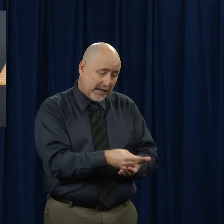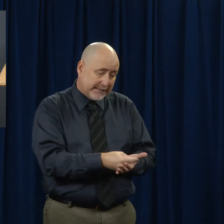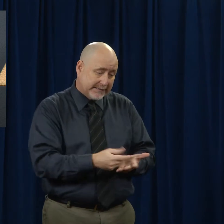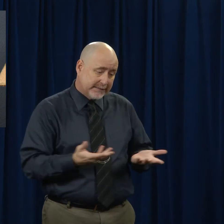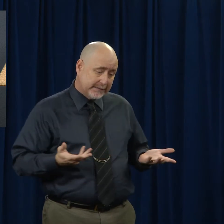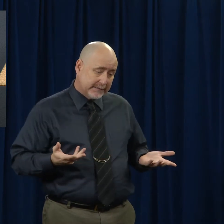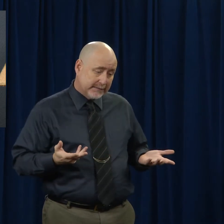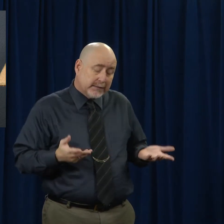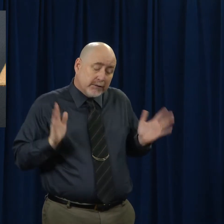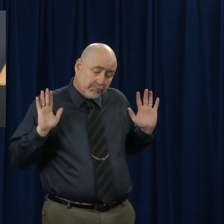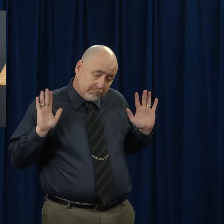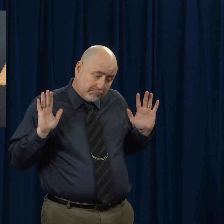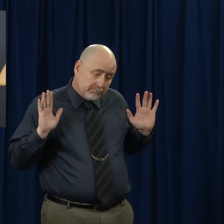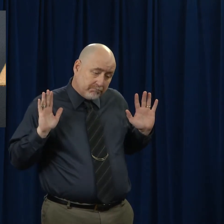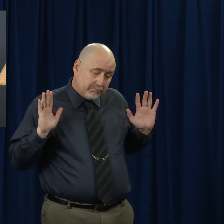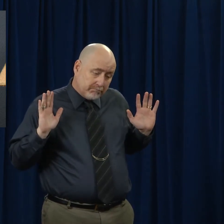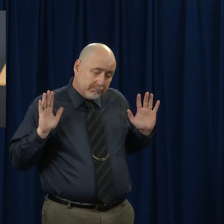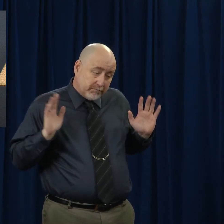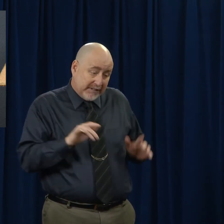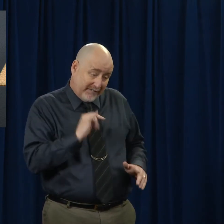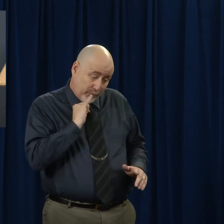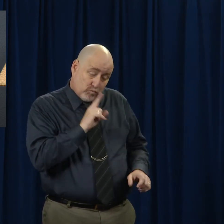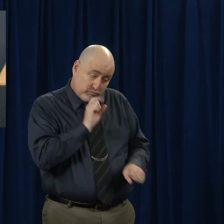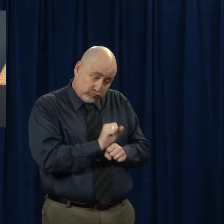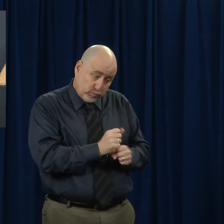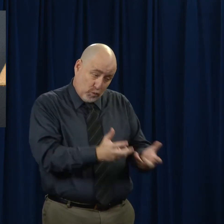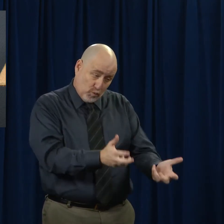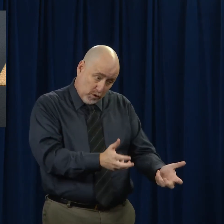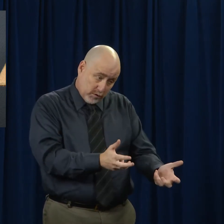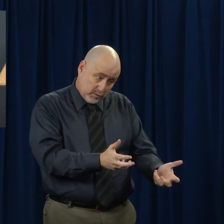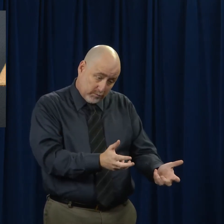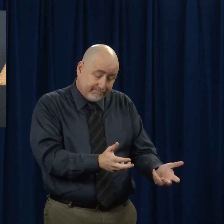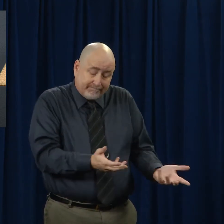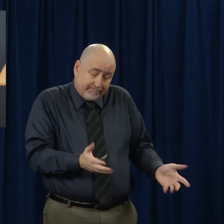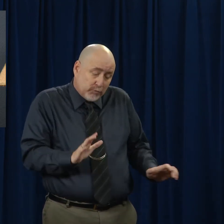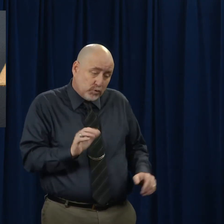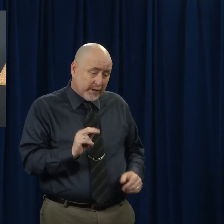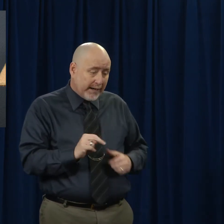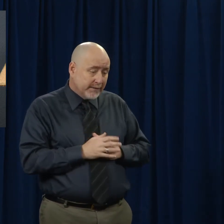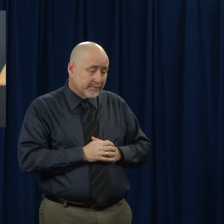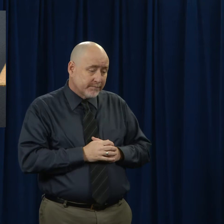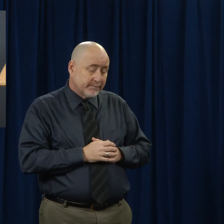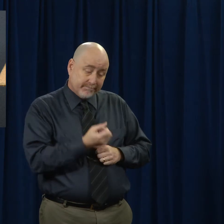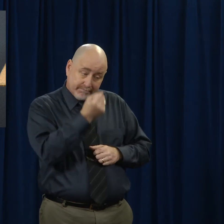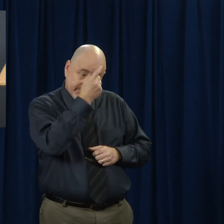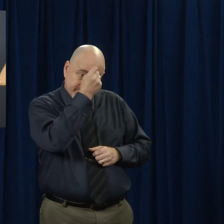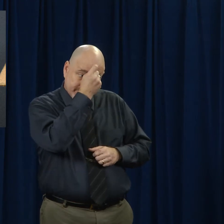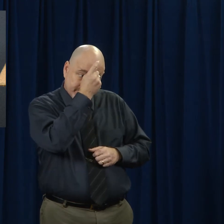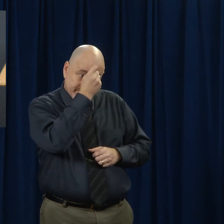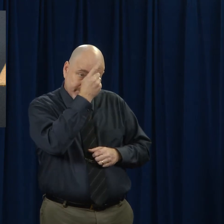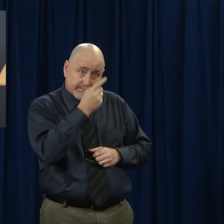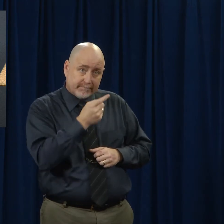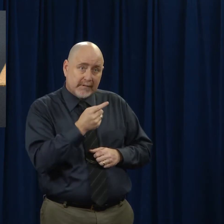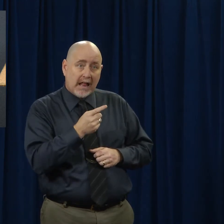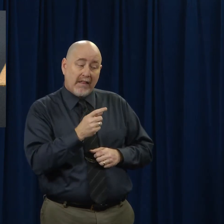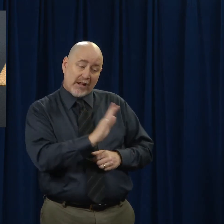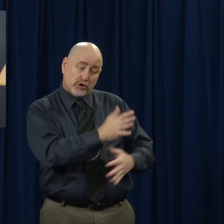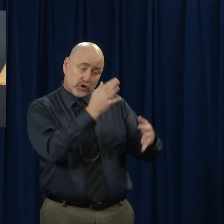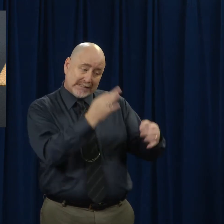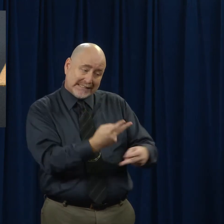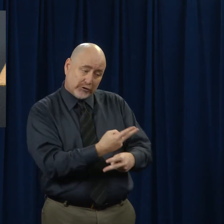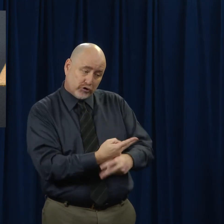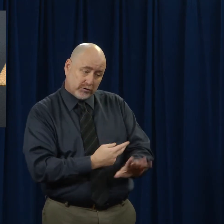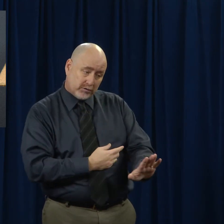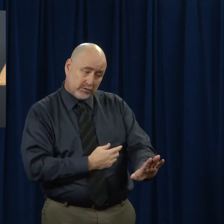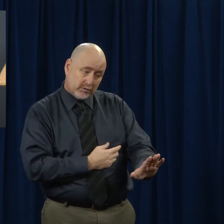money, but if that's what you want to do, then you can do that." Now, that would be a calculated